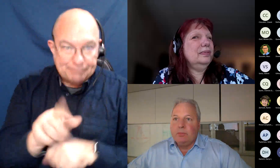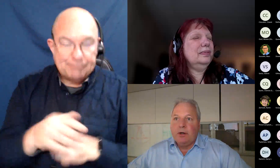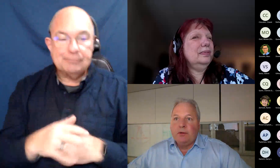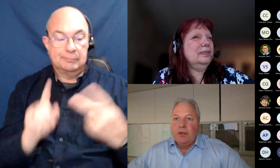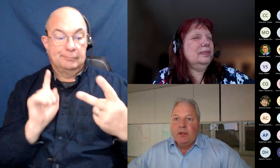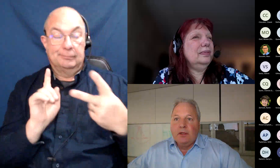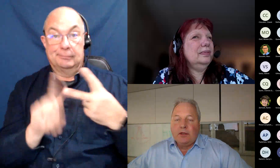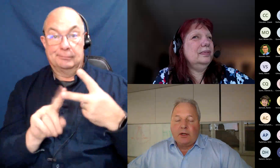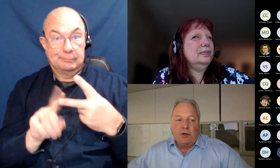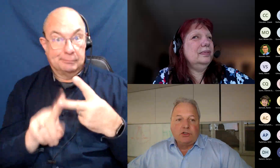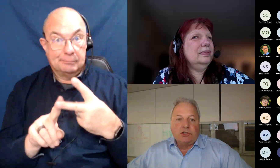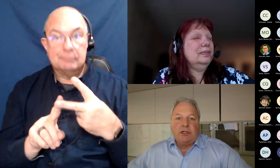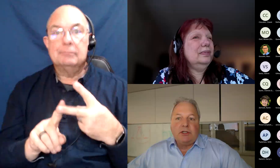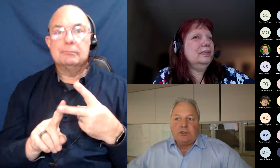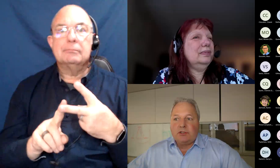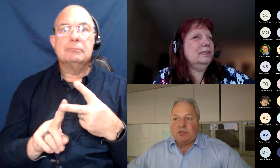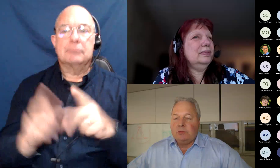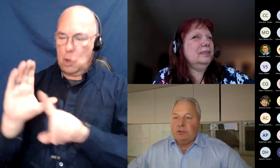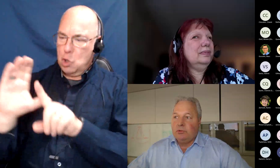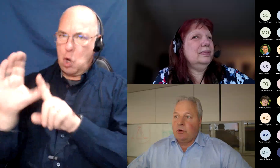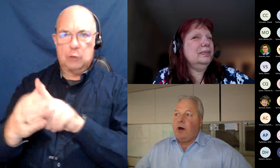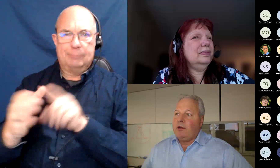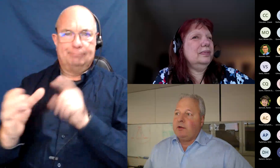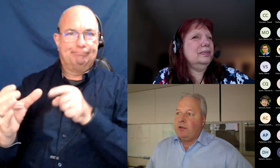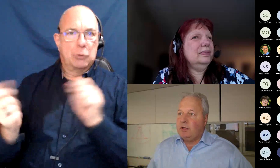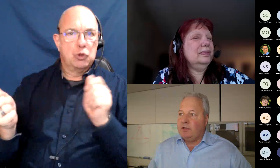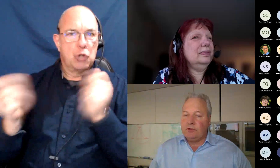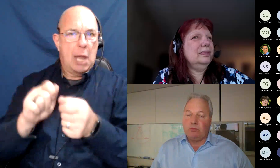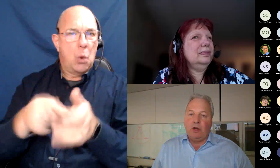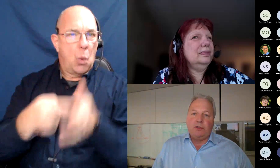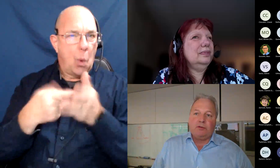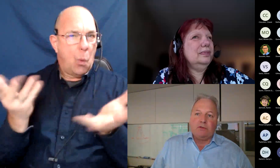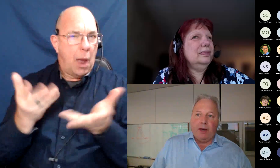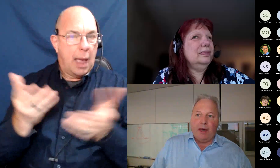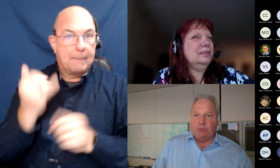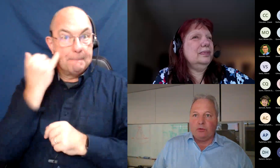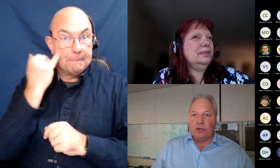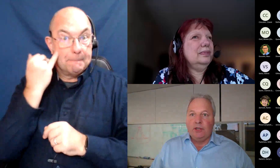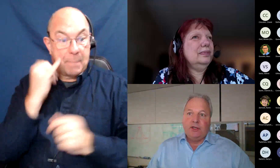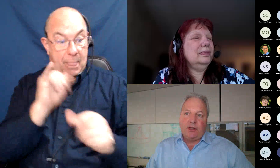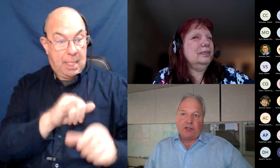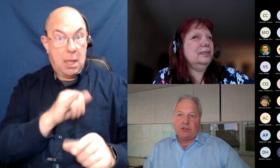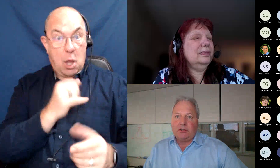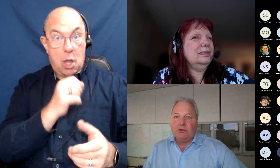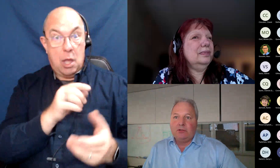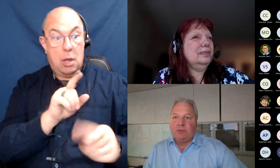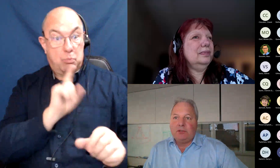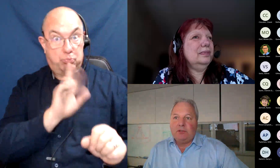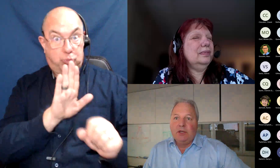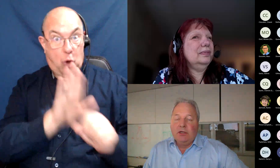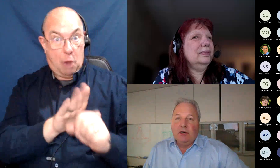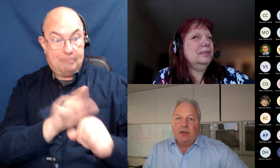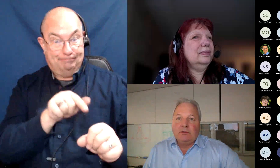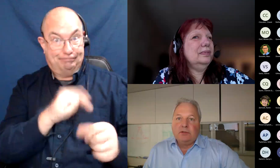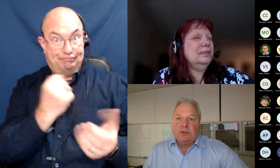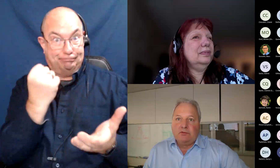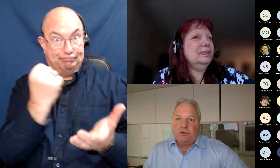can learn about the culture change that's going to be required if the promise of the Passport is actually going to